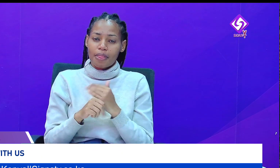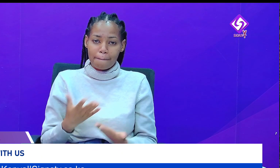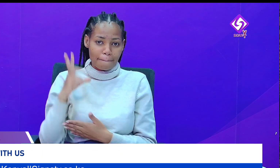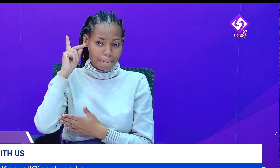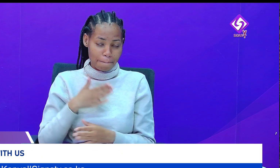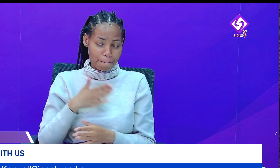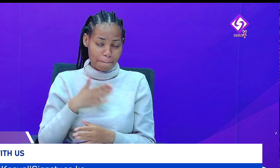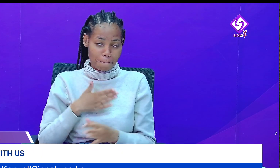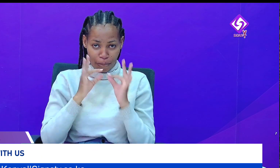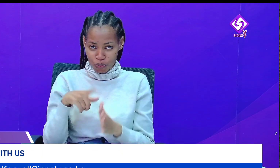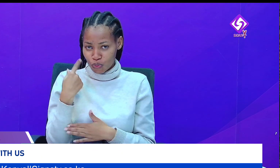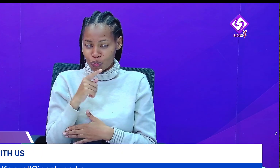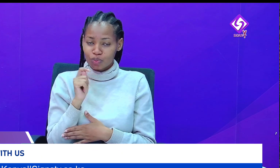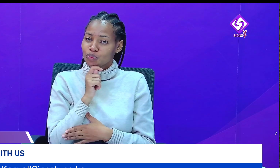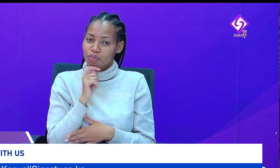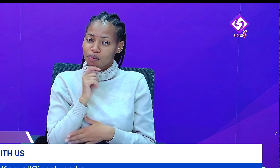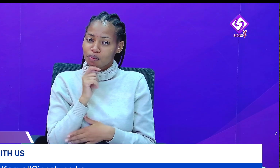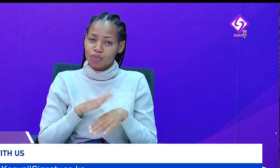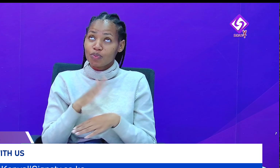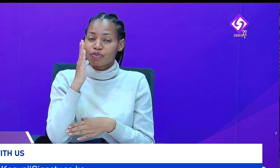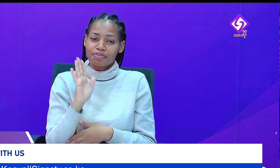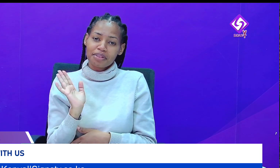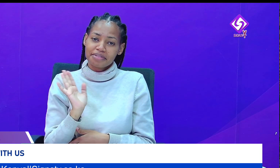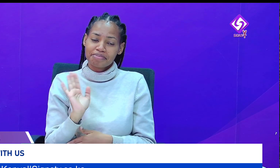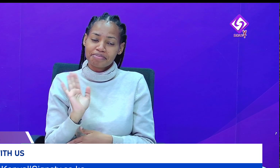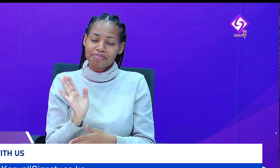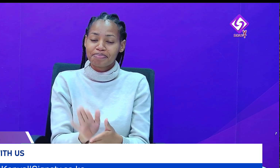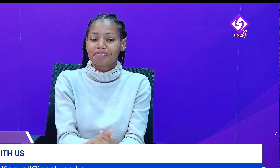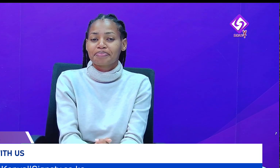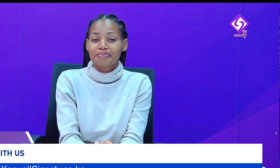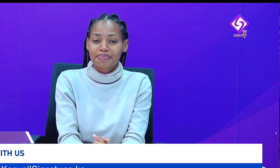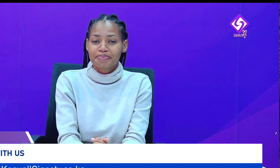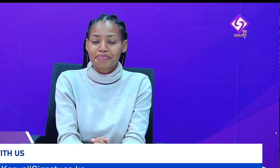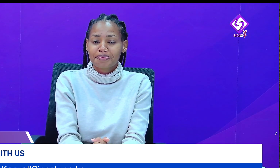Catherine Govi, with my sign language interpreter doing the voicing, Tobias Omondi. Good afternoon.